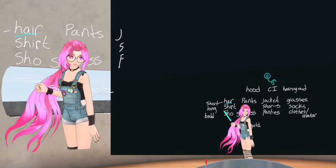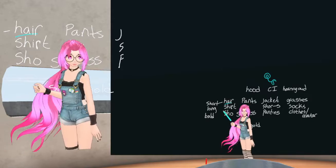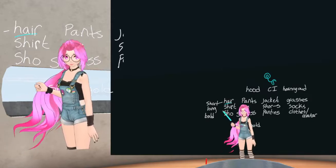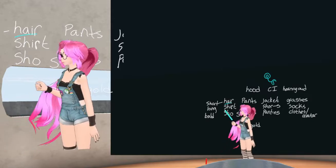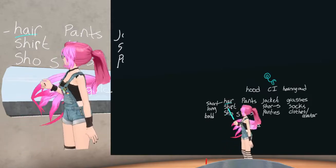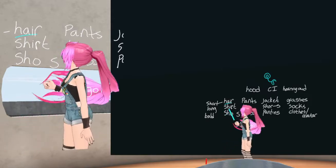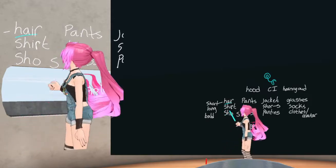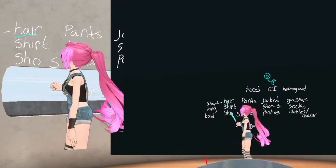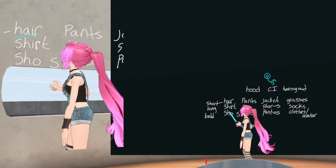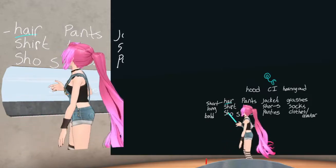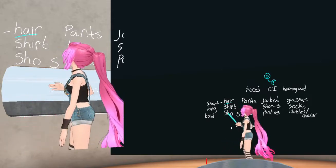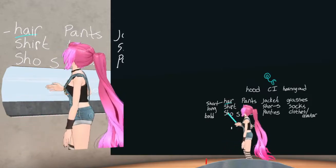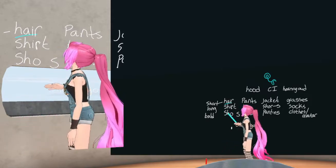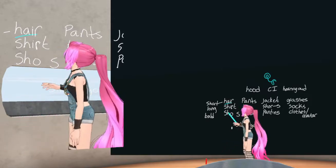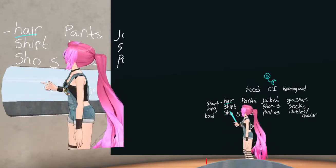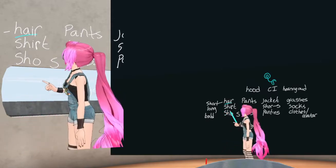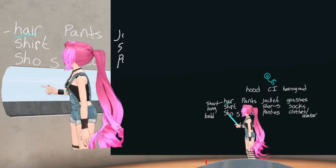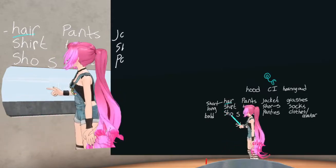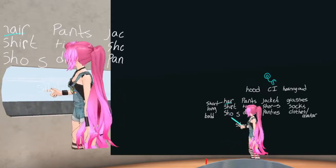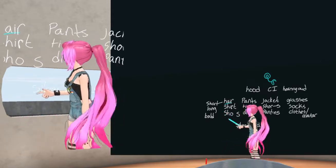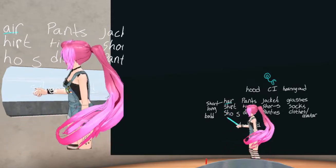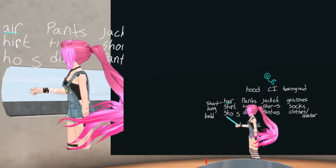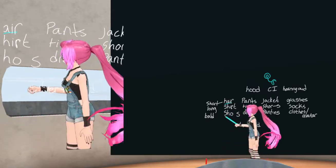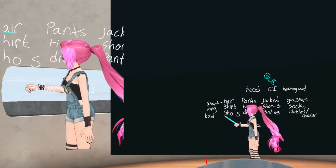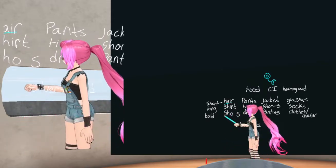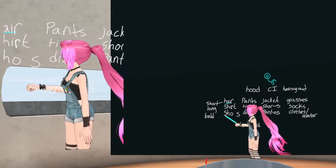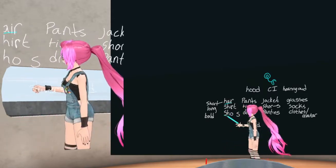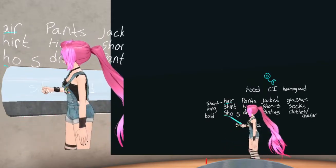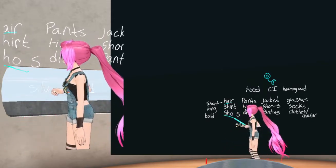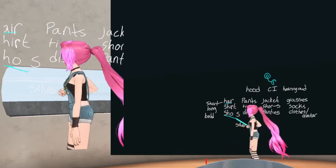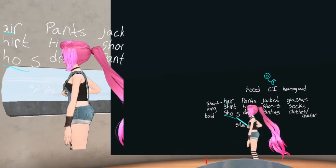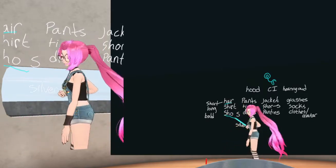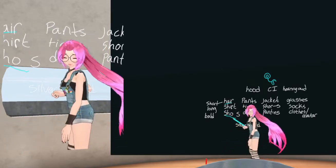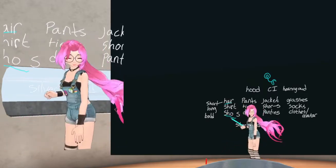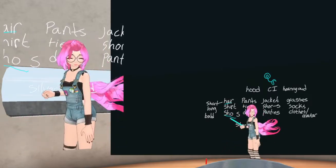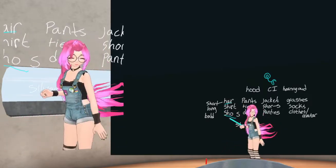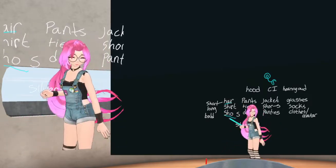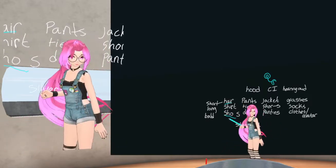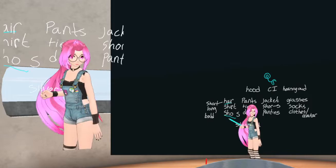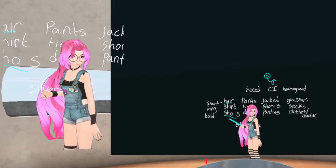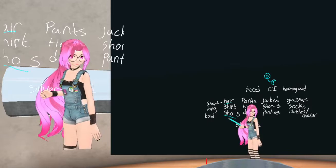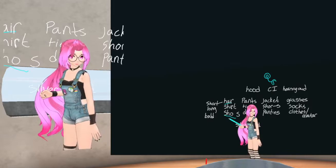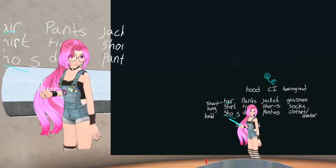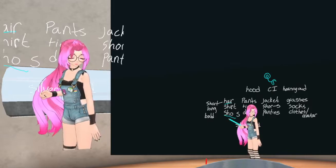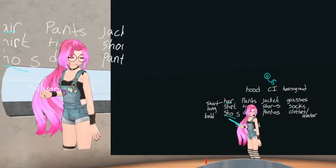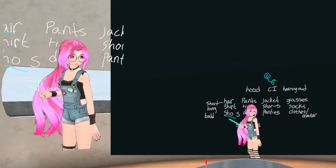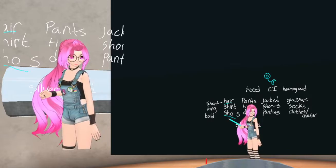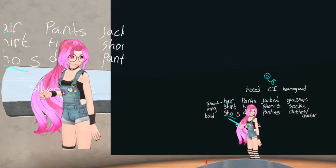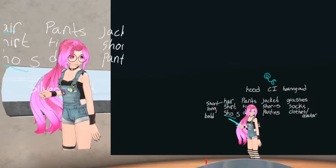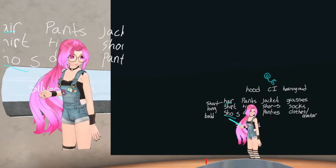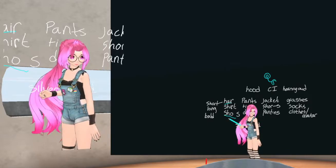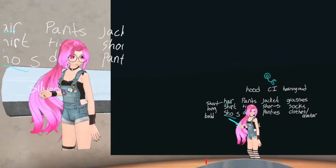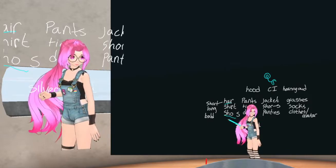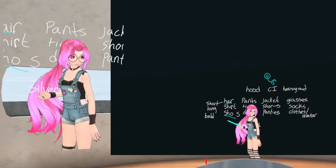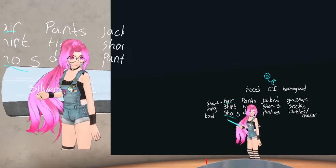Yeah, it's very nice. And shoes.